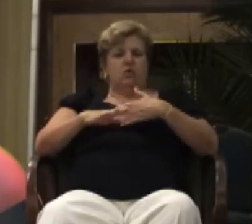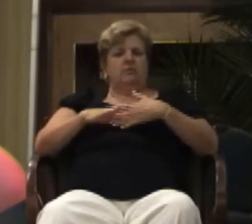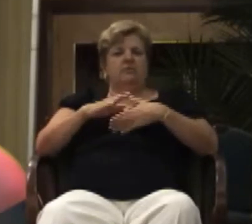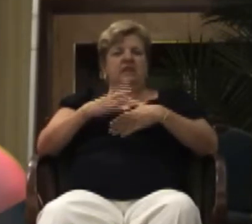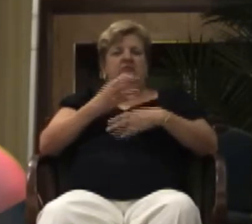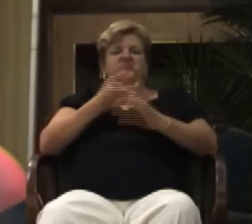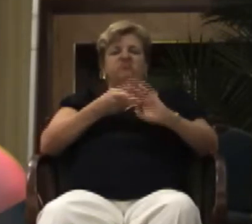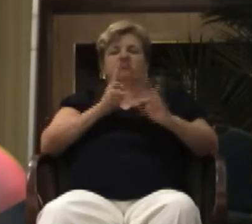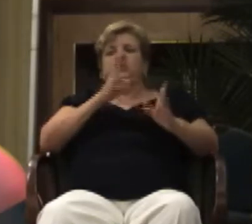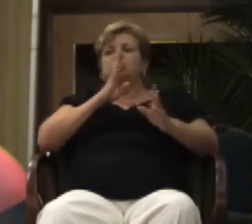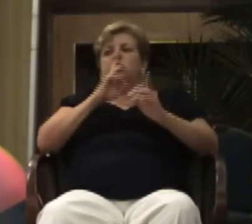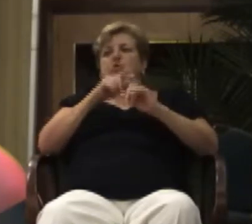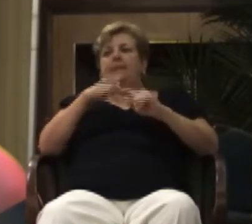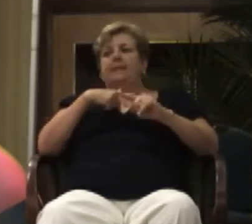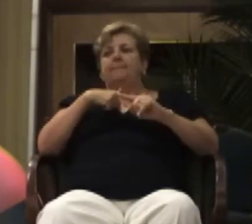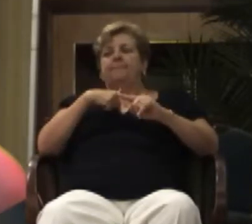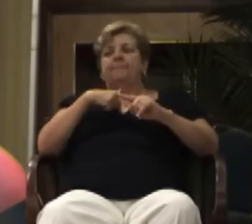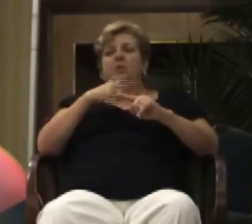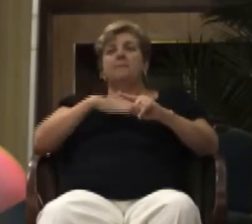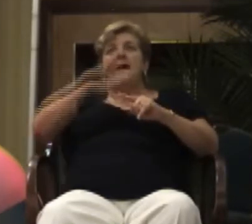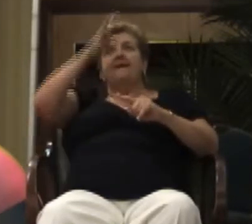died, it's like 26 years later,